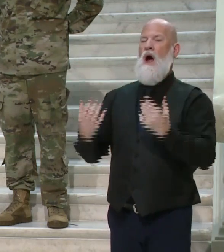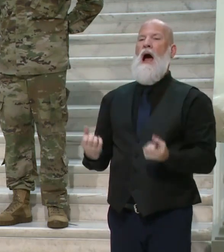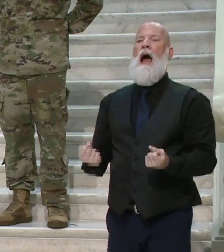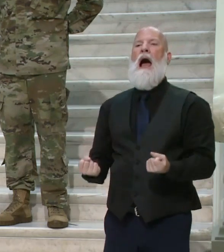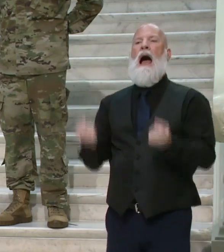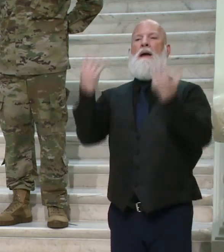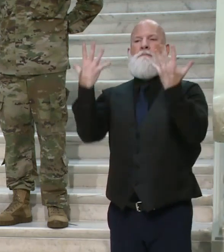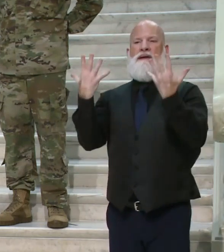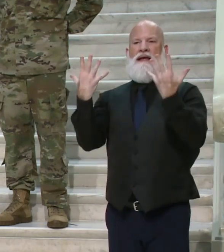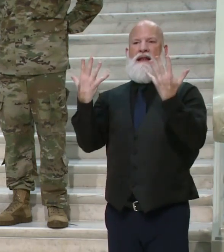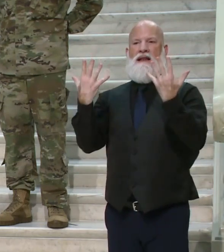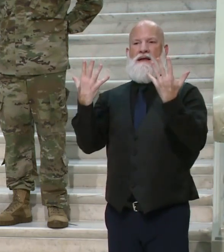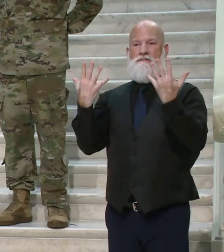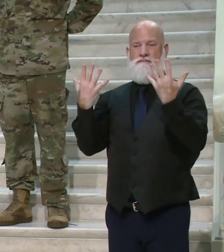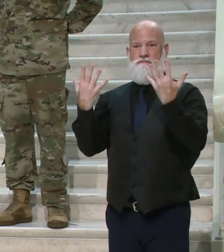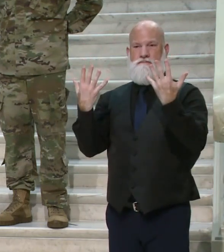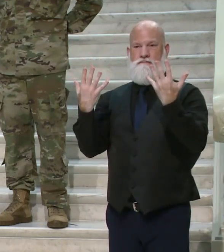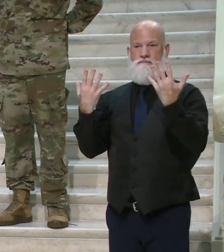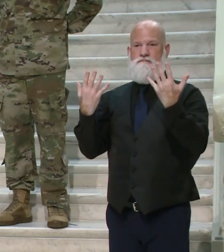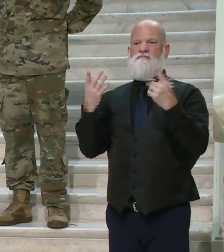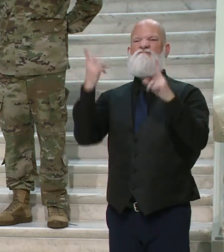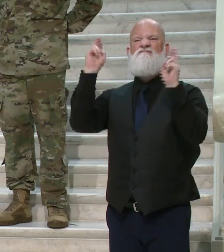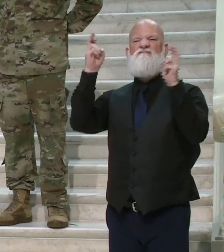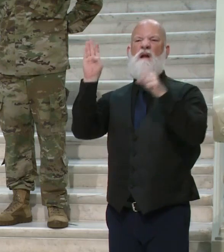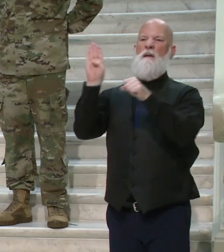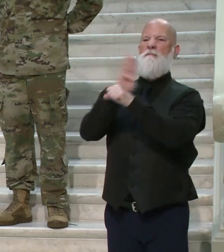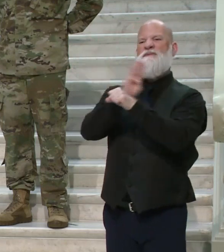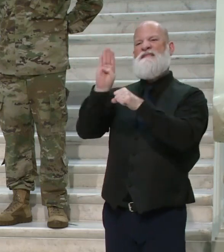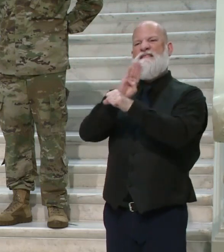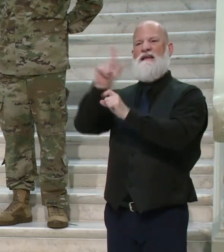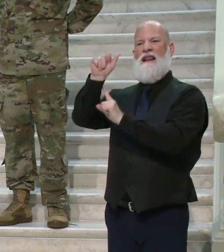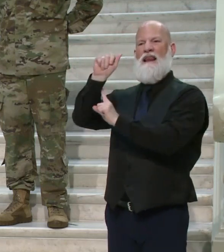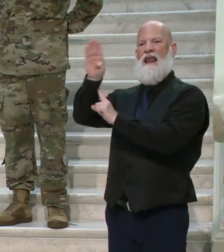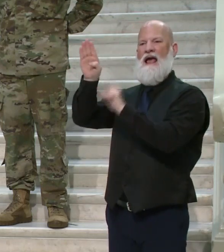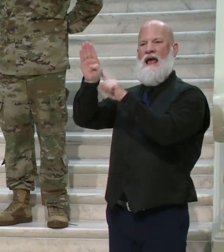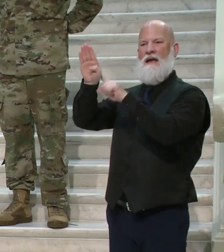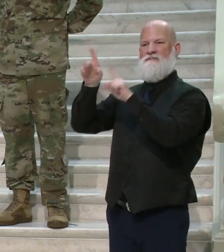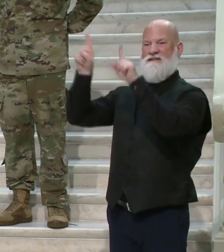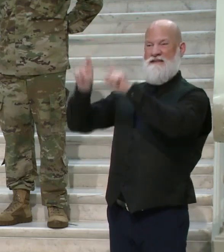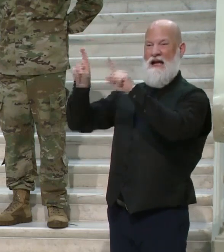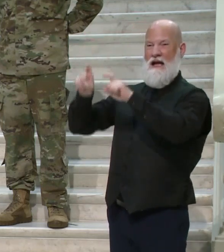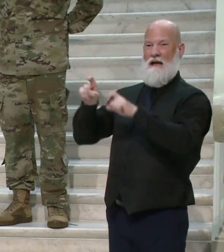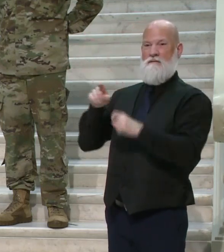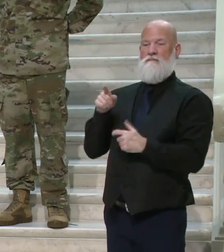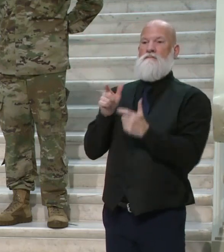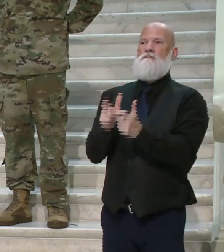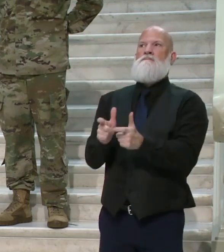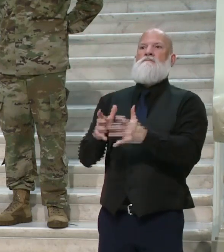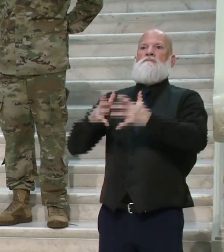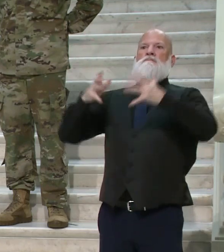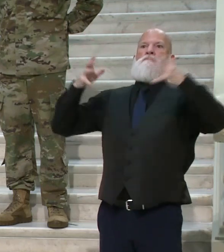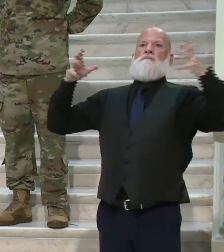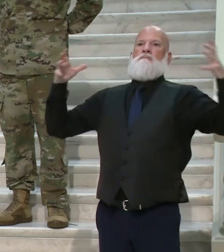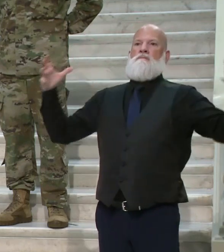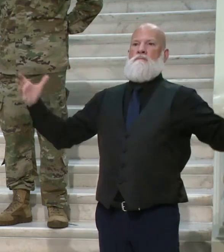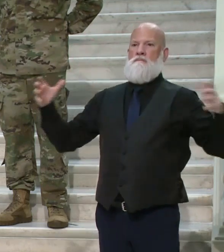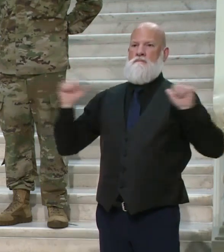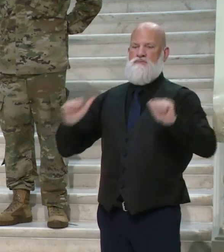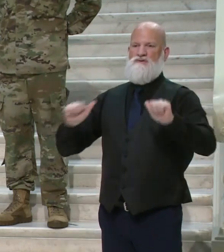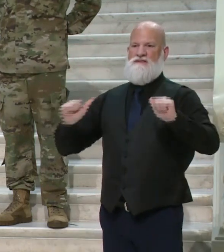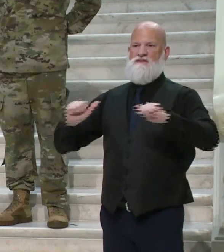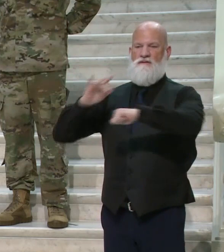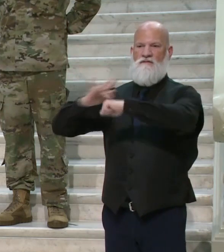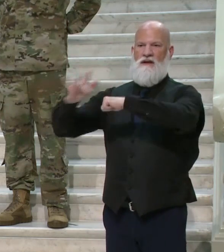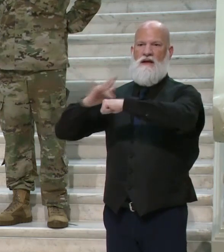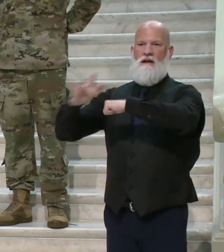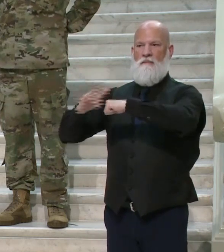private sector testing that's going on in the private labs. So there's a lot of capacity there. There was a point made,